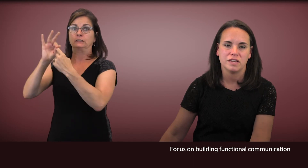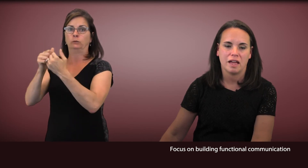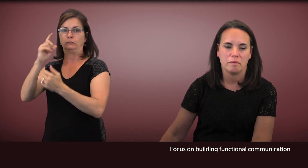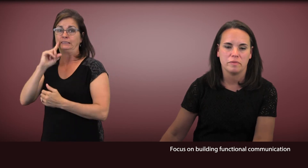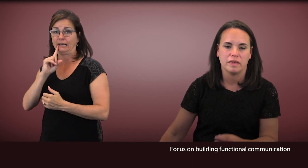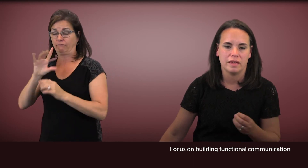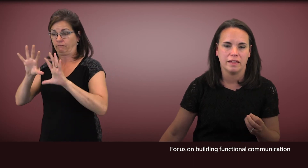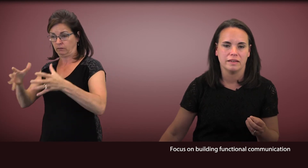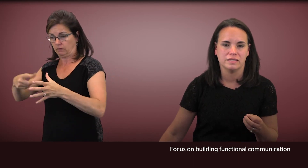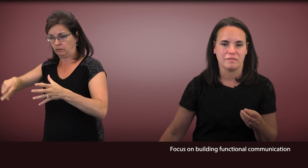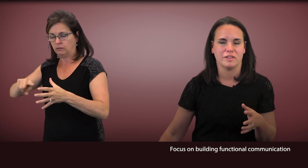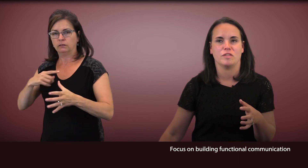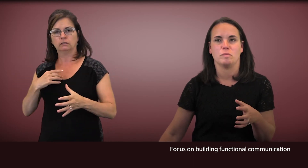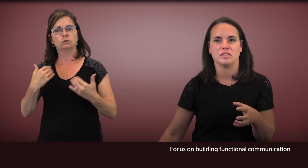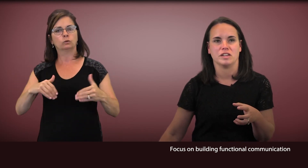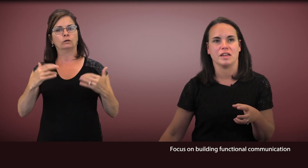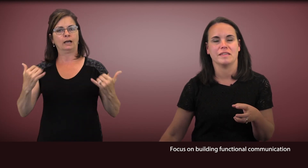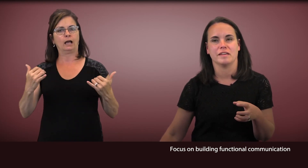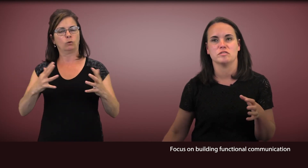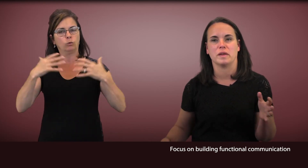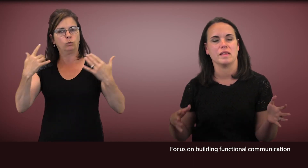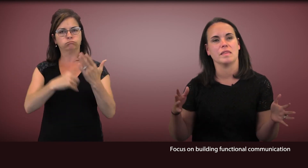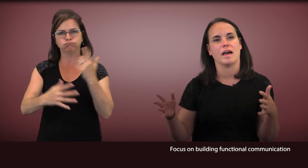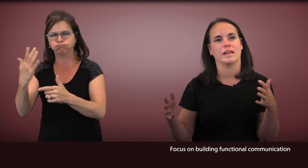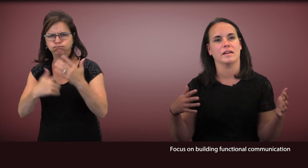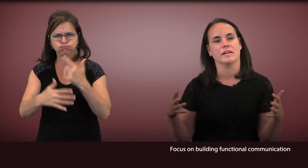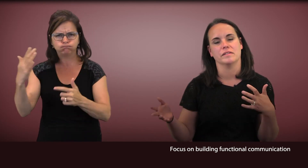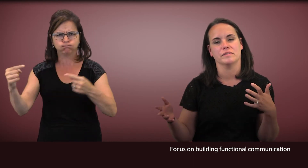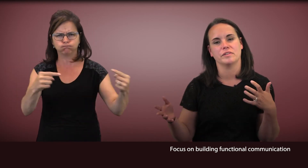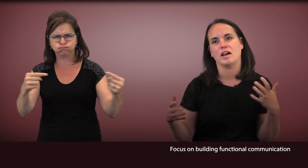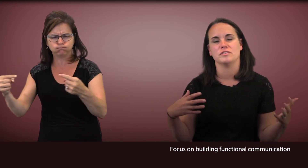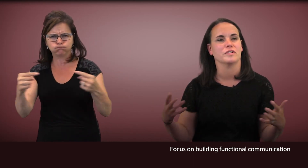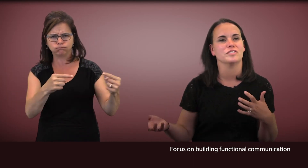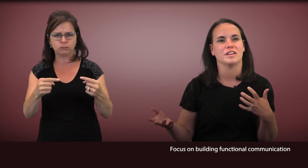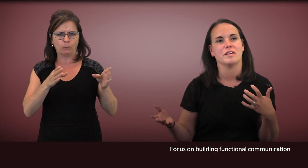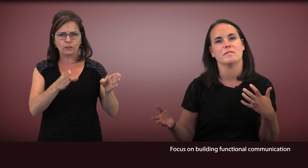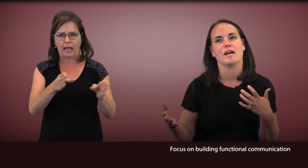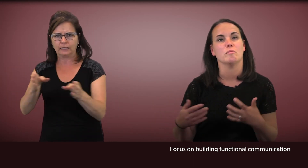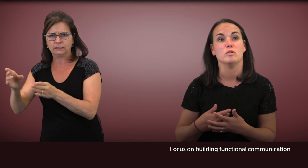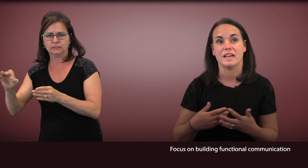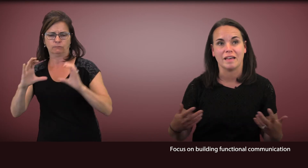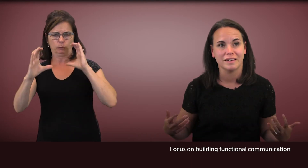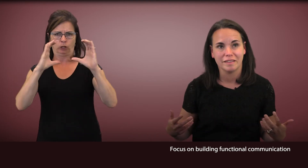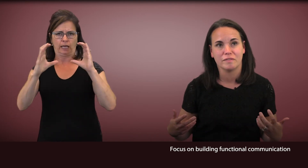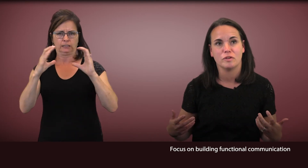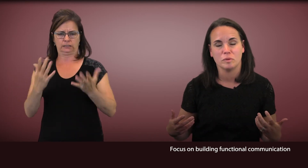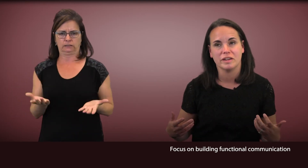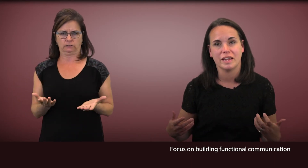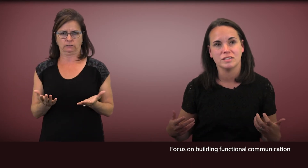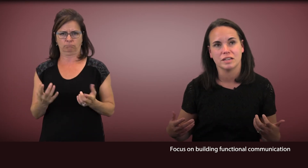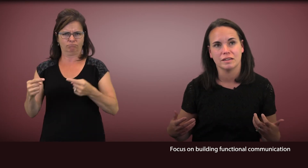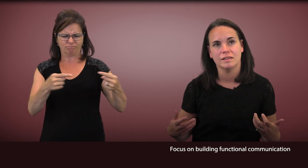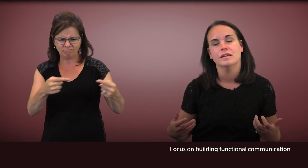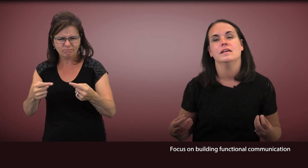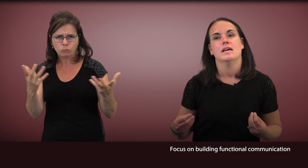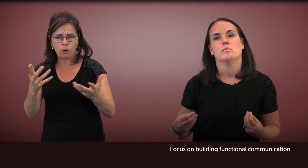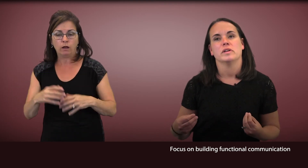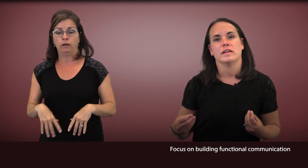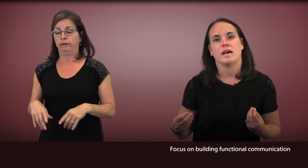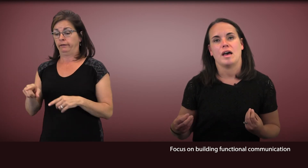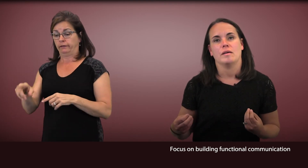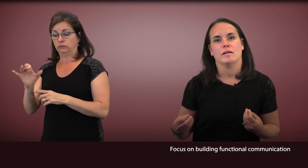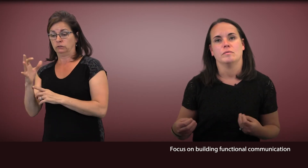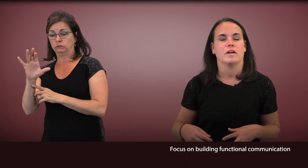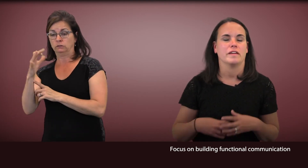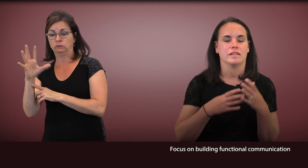A lot of times in deafness especially, there's been a lot of controversy around modalities of communication,